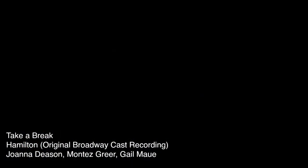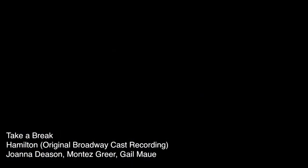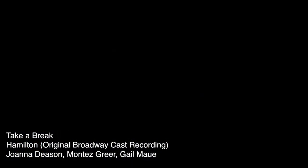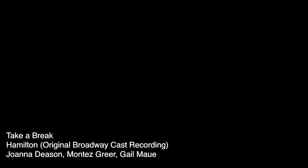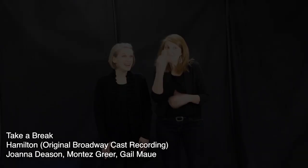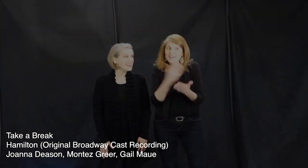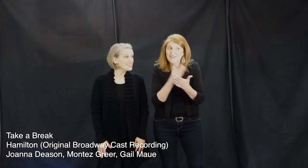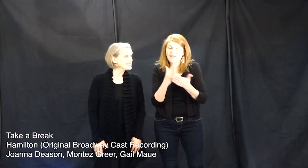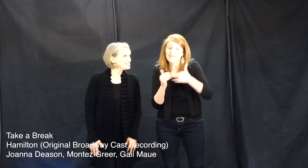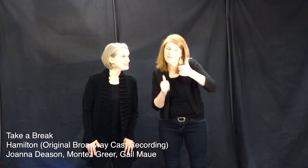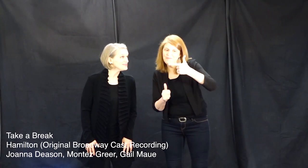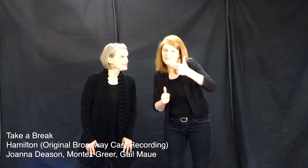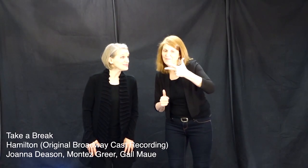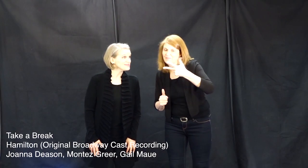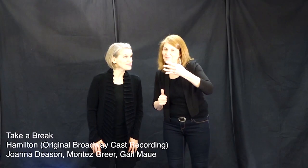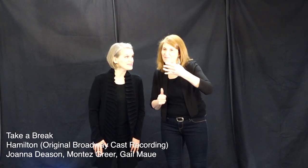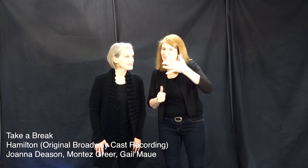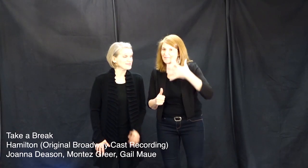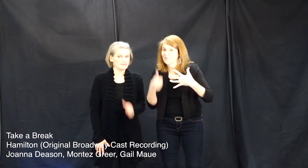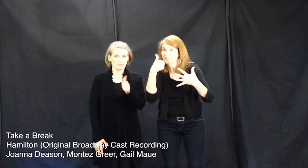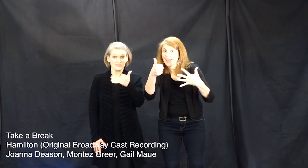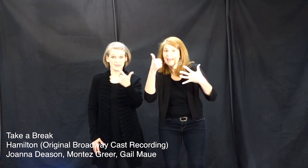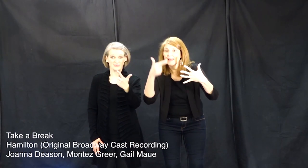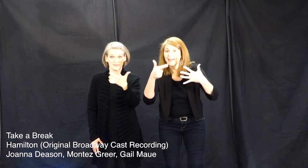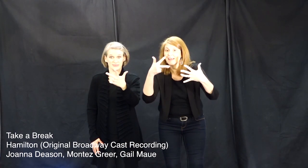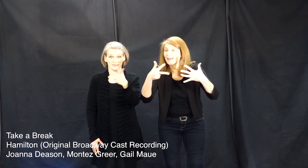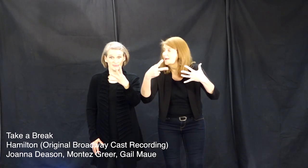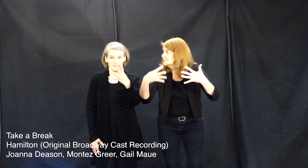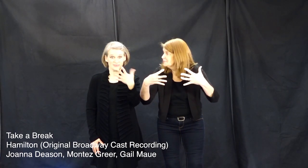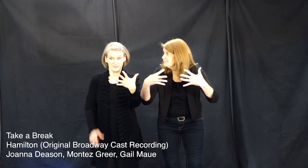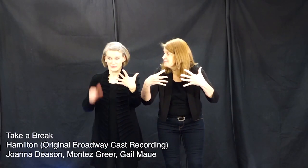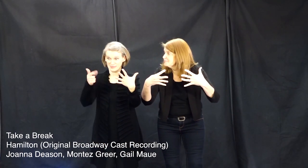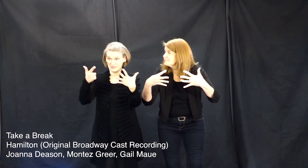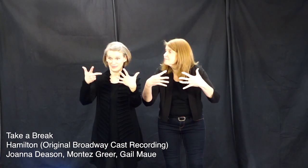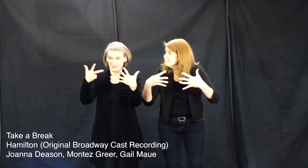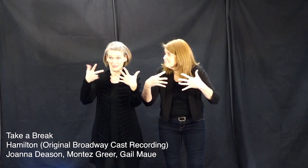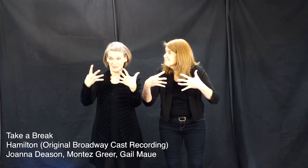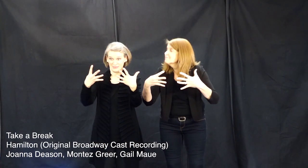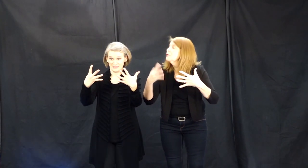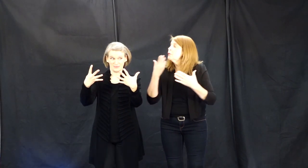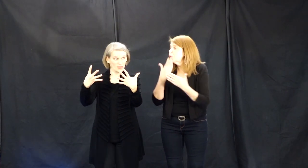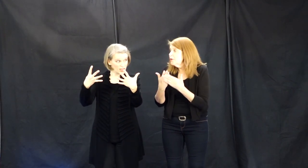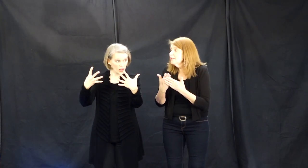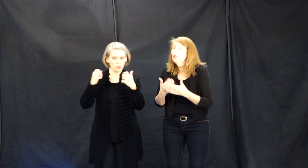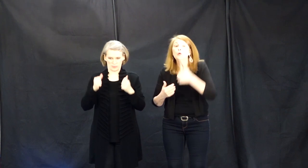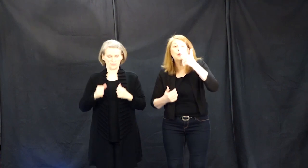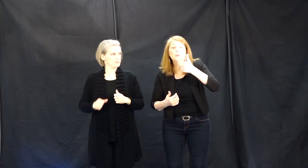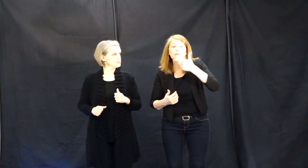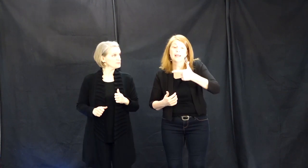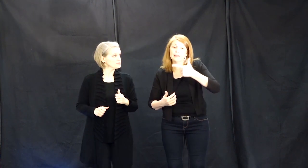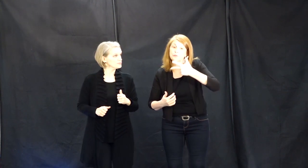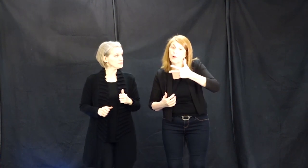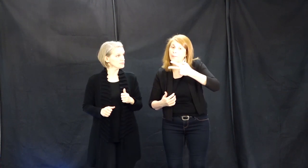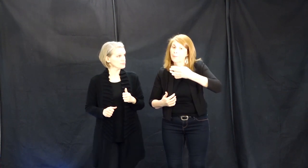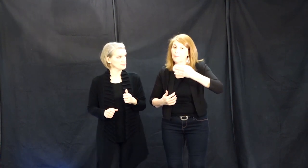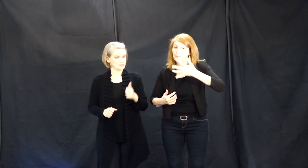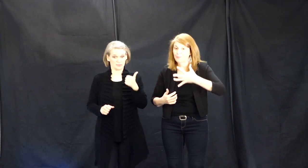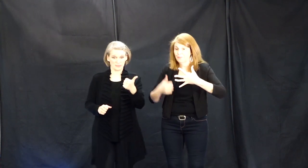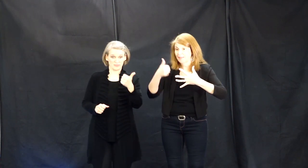1, 2, 3, 4, 5, 6, 7, 8, 9. 6, 7, 8, 9. Good. 1, 2, 3, 4, 5,